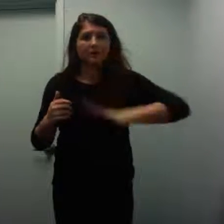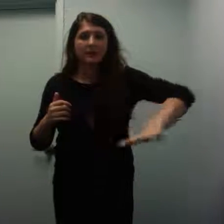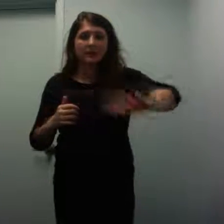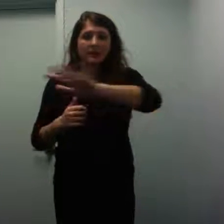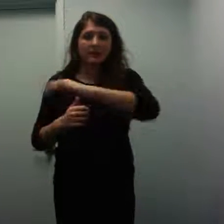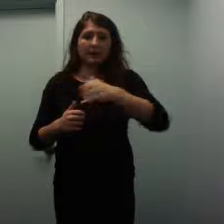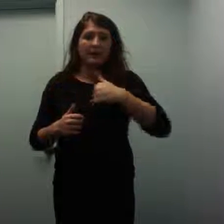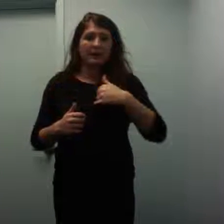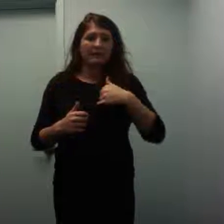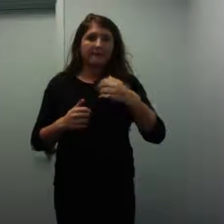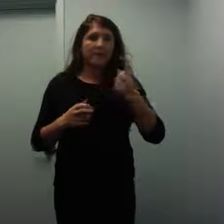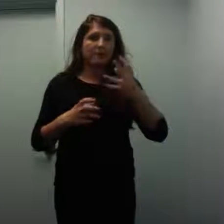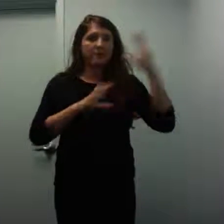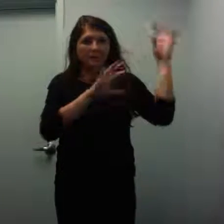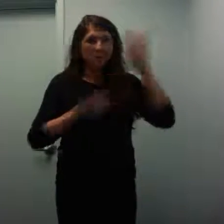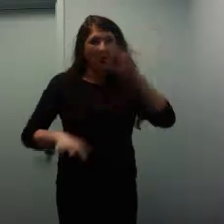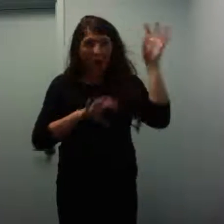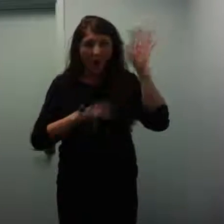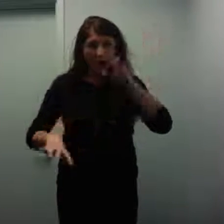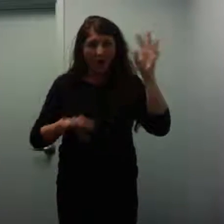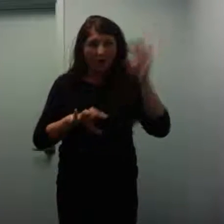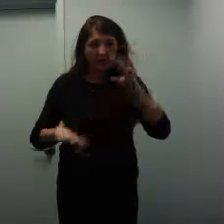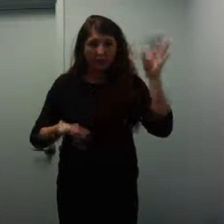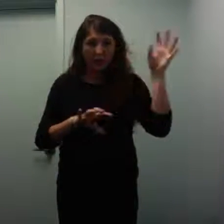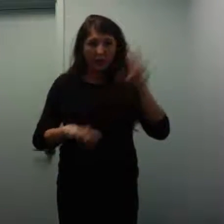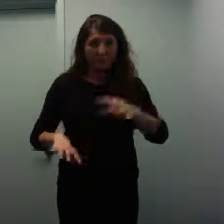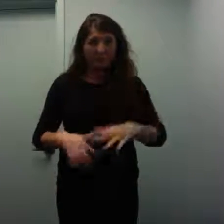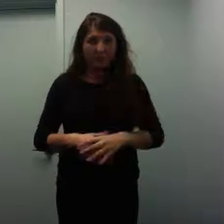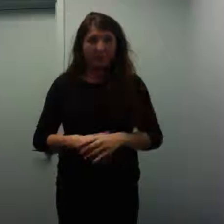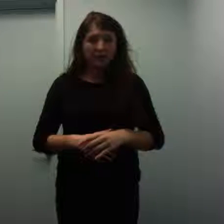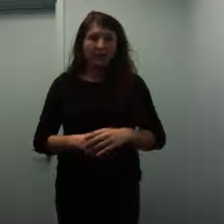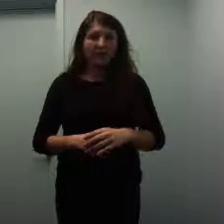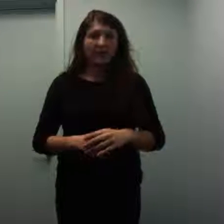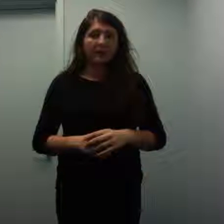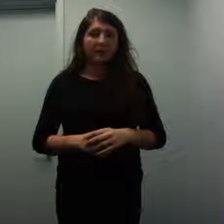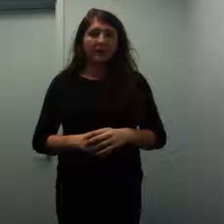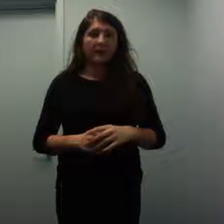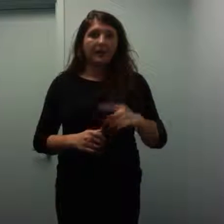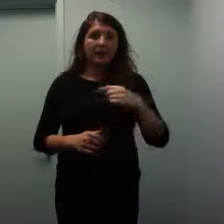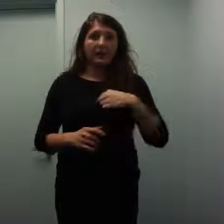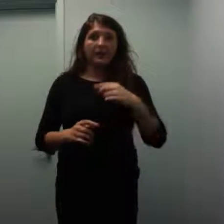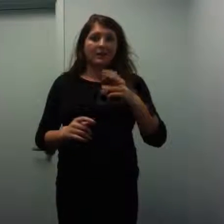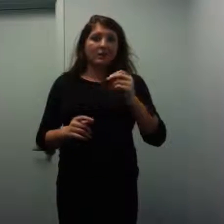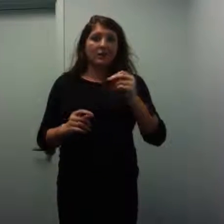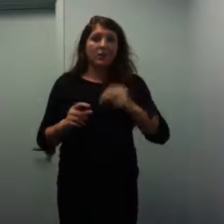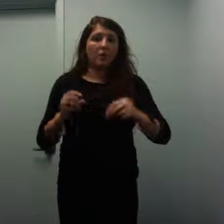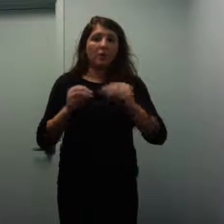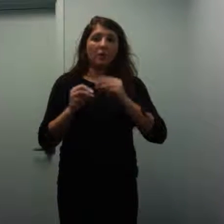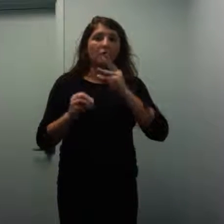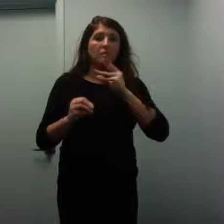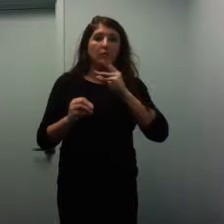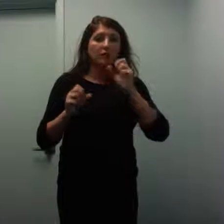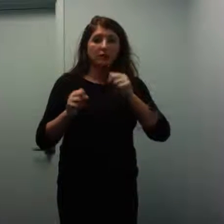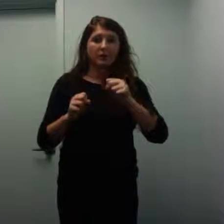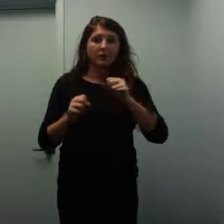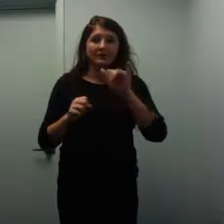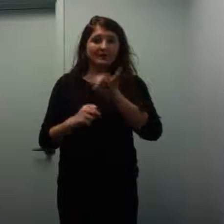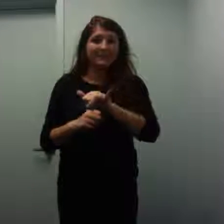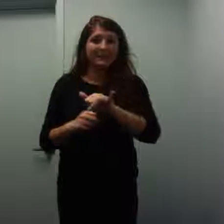so much rain for an extended period of time that it couldn't hold any more water. If ground gets to the point where it's